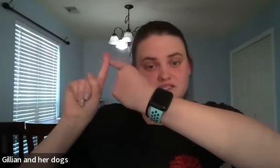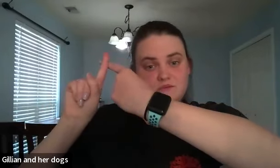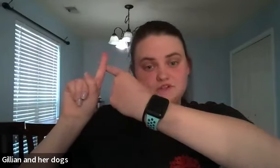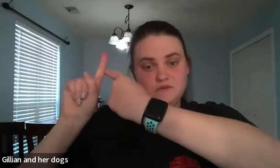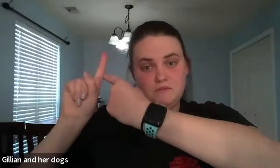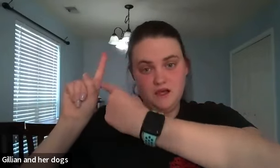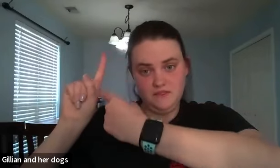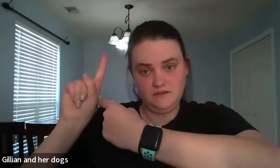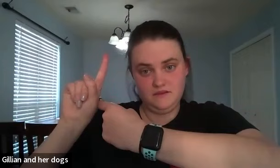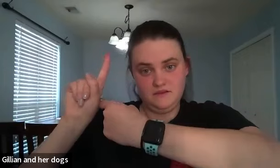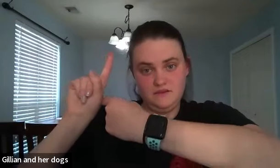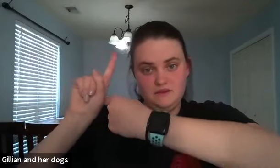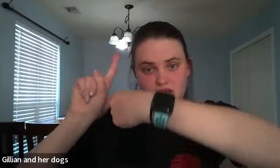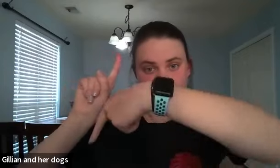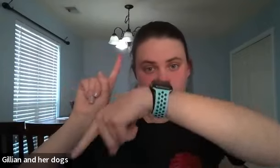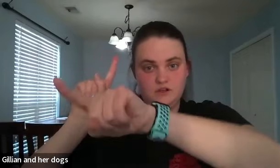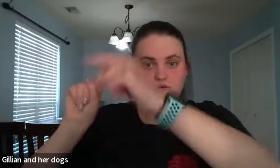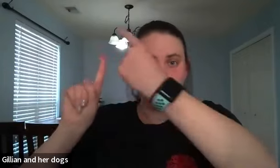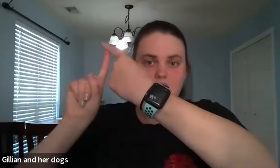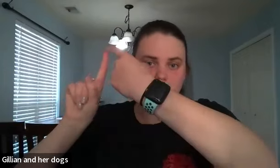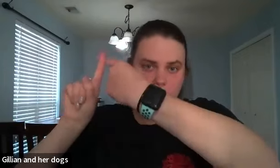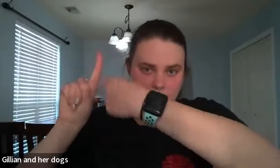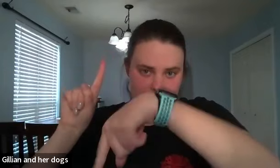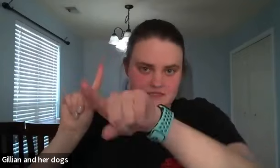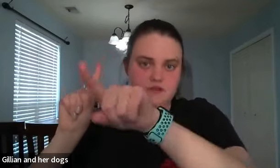same motion for month. And you're going to go forward next month,